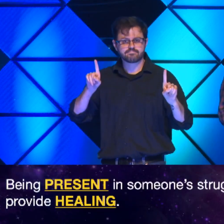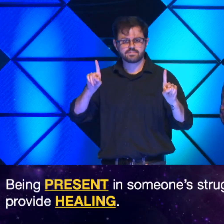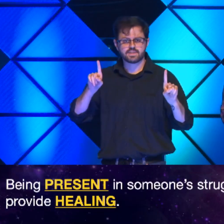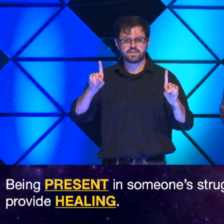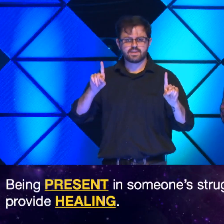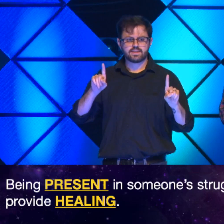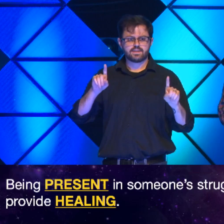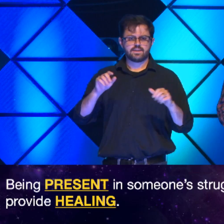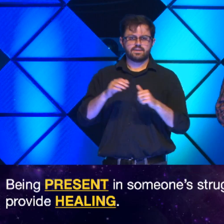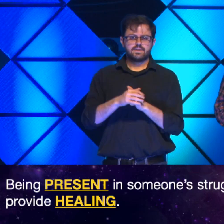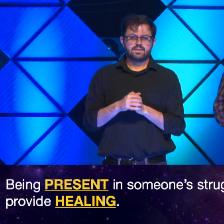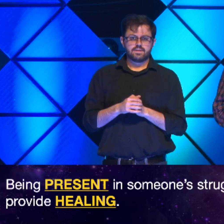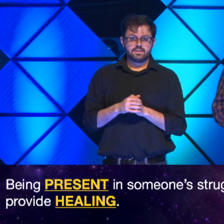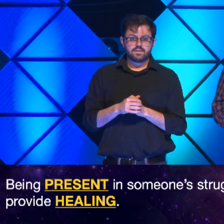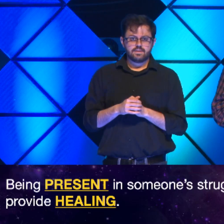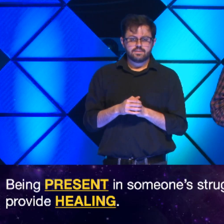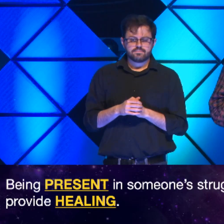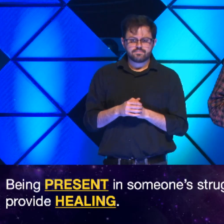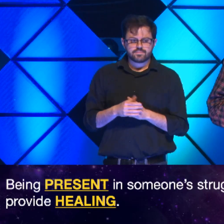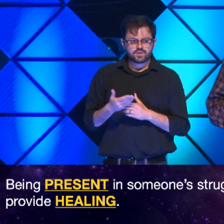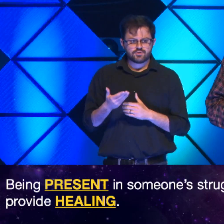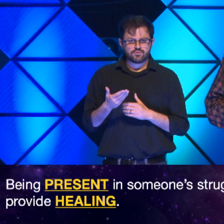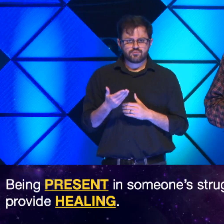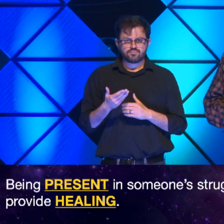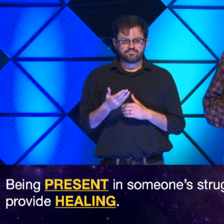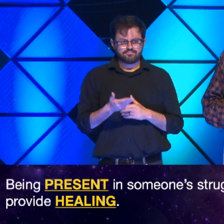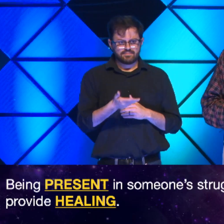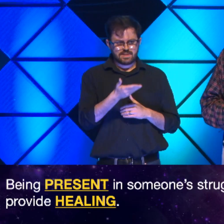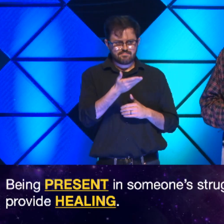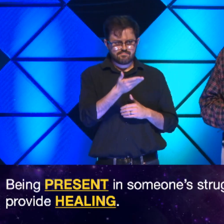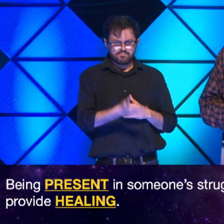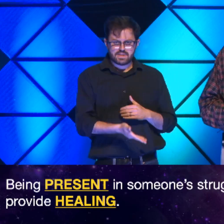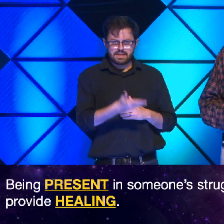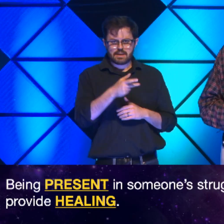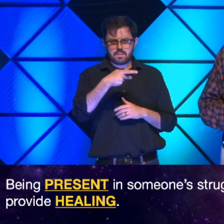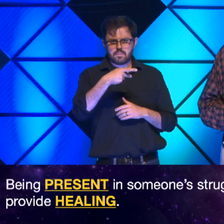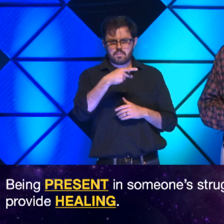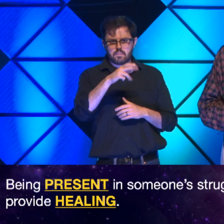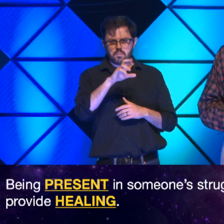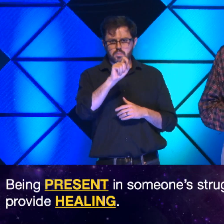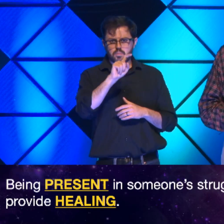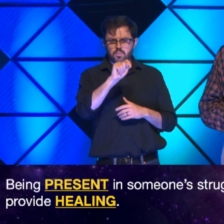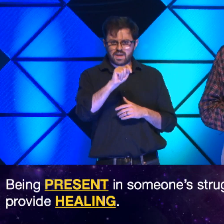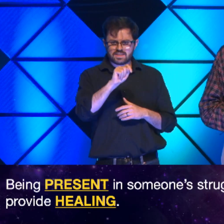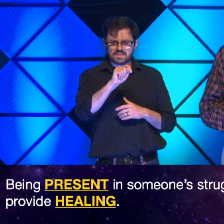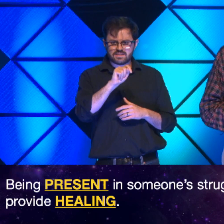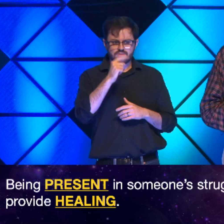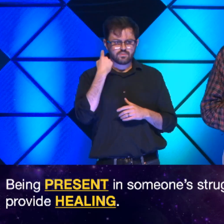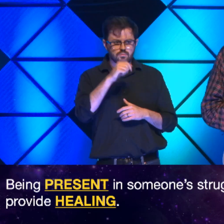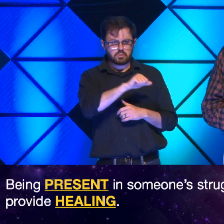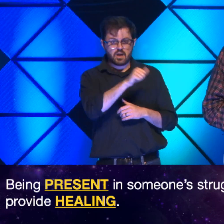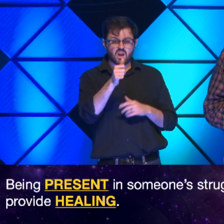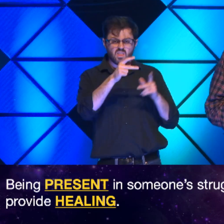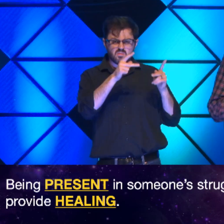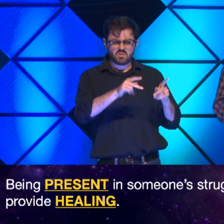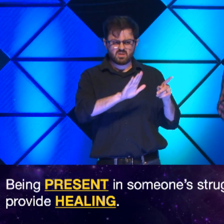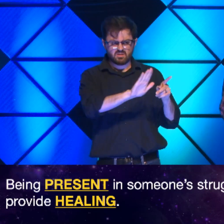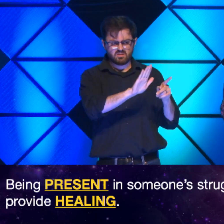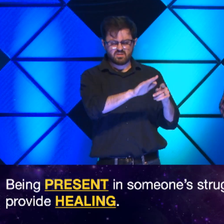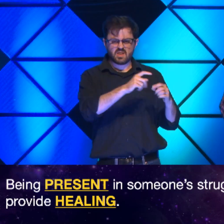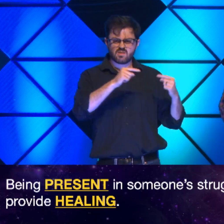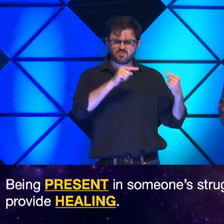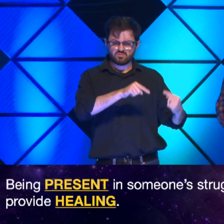being present in someone's struggle can provide healing. I